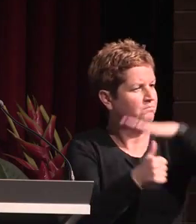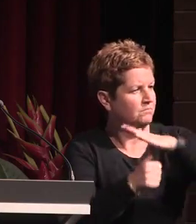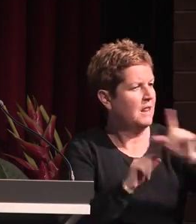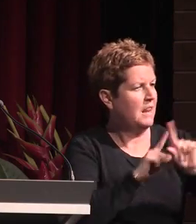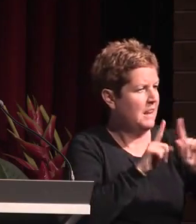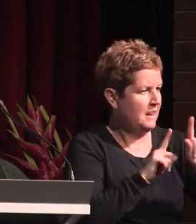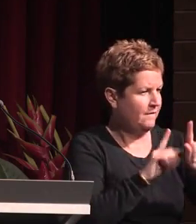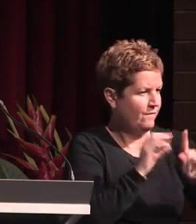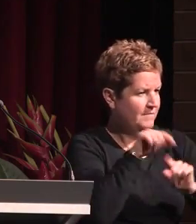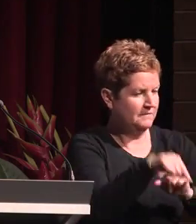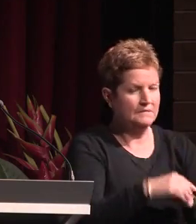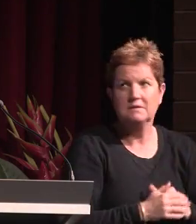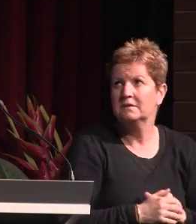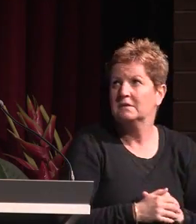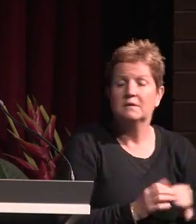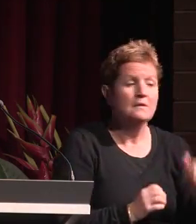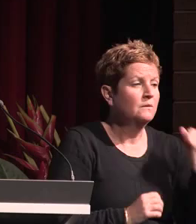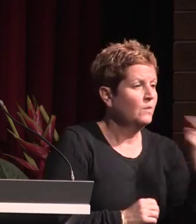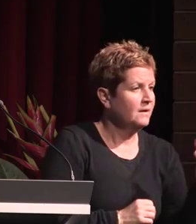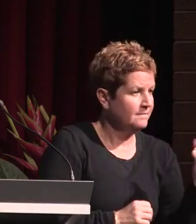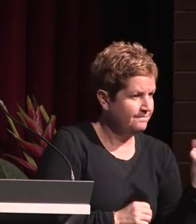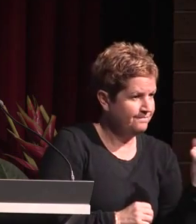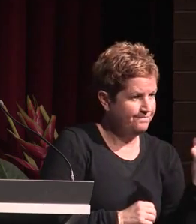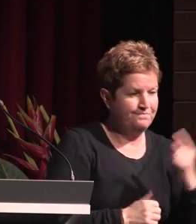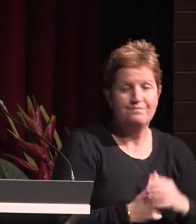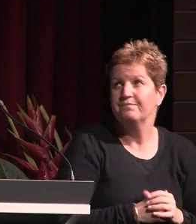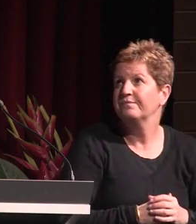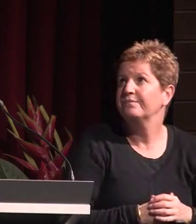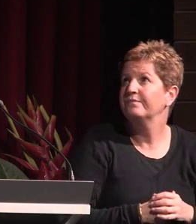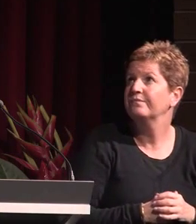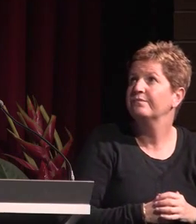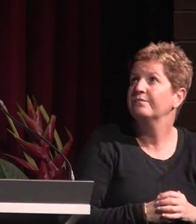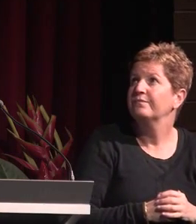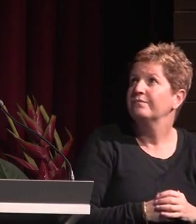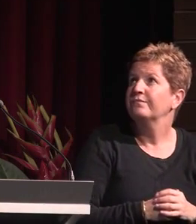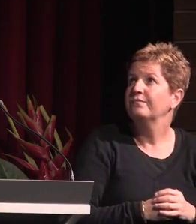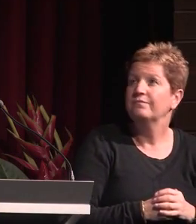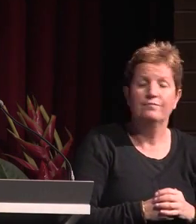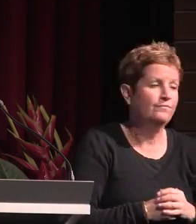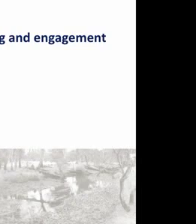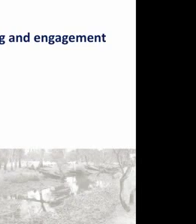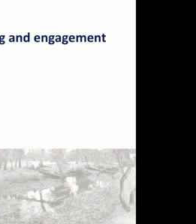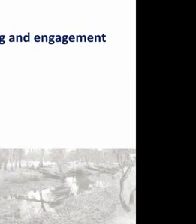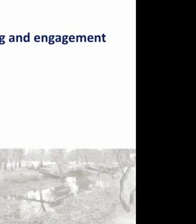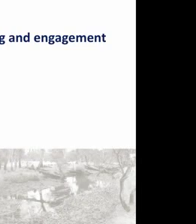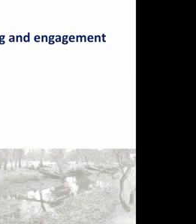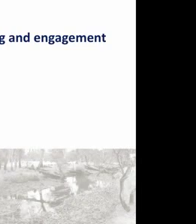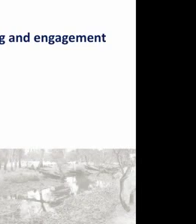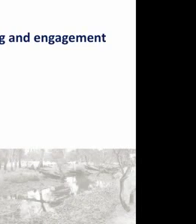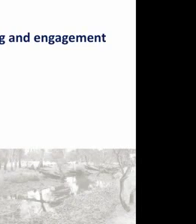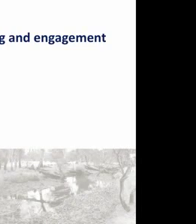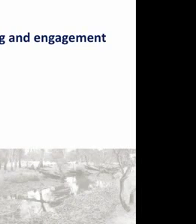project. Number 1 is the importance of good planning and engagement.